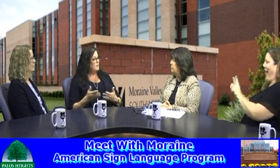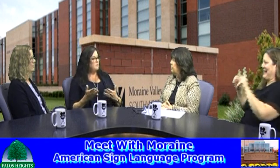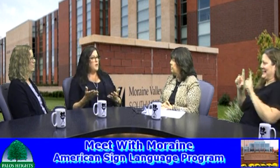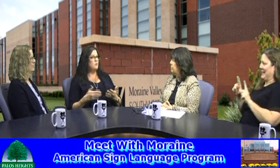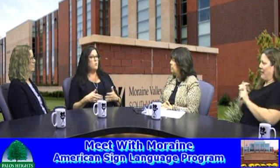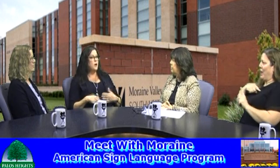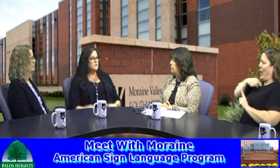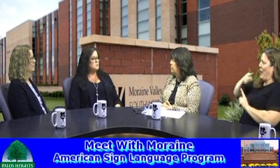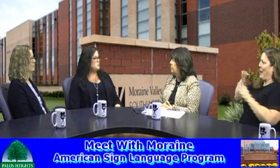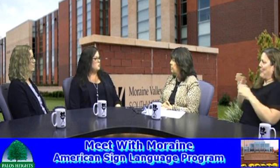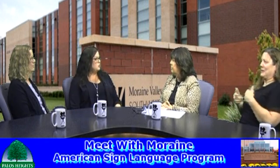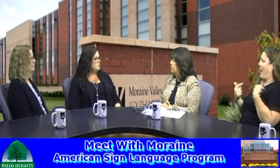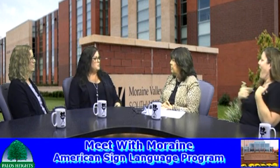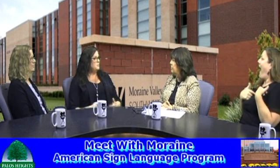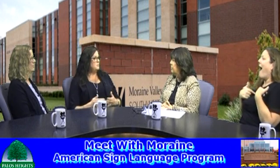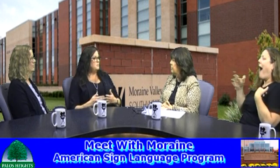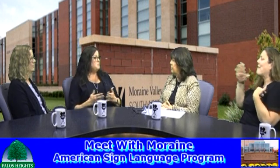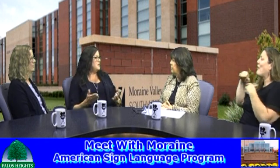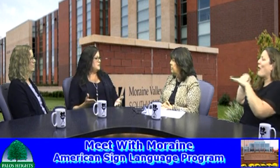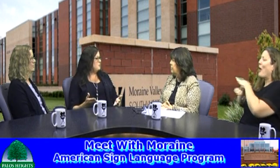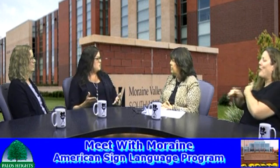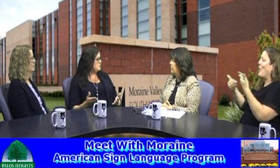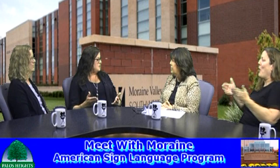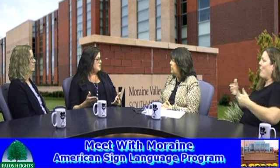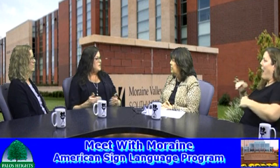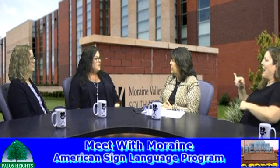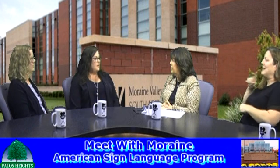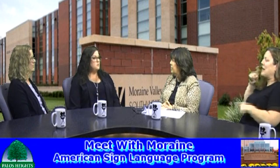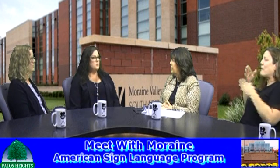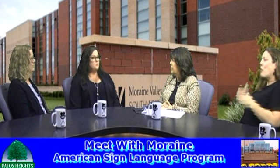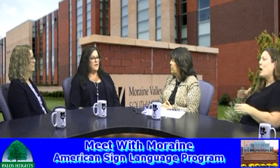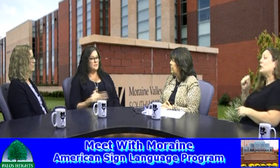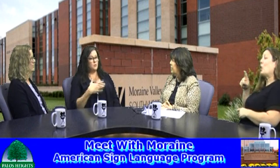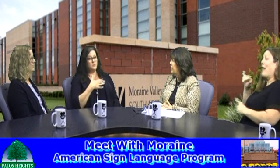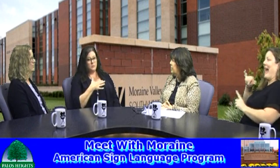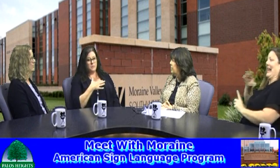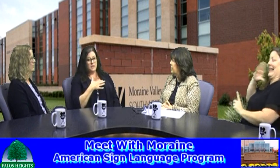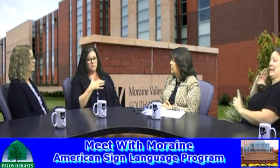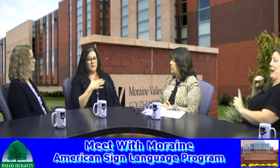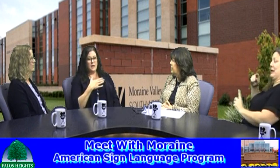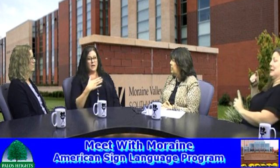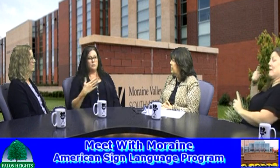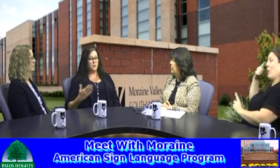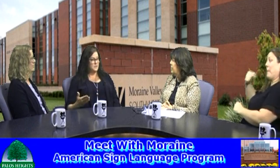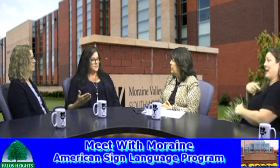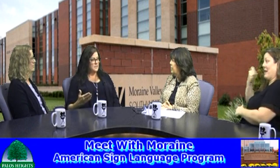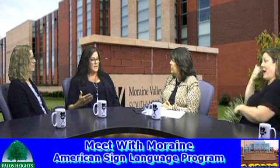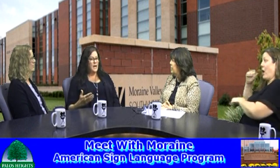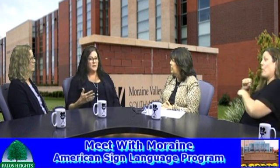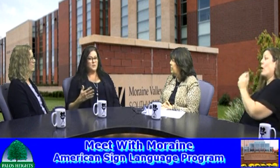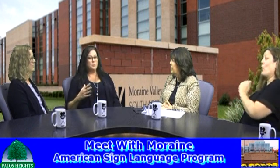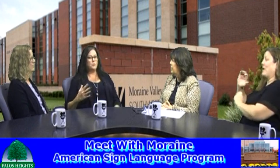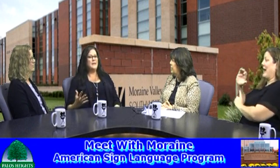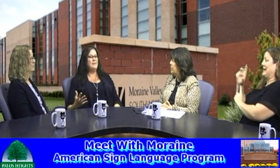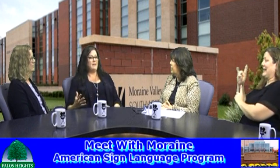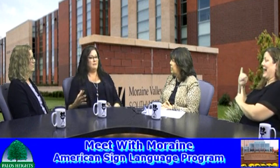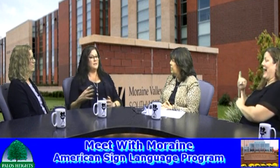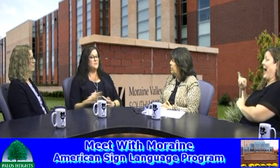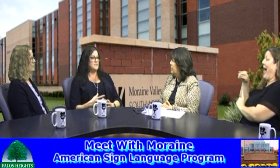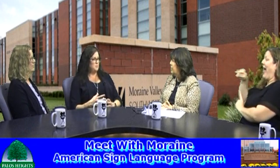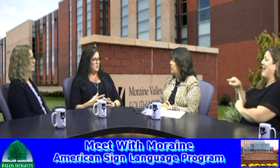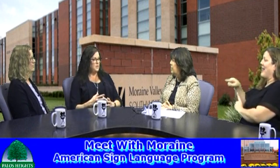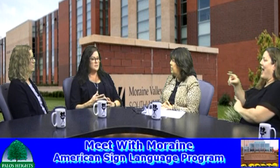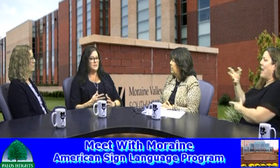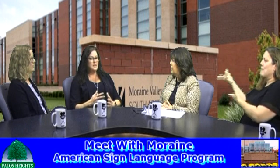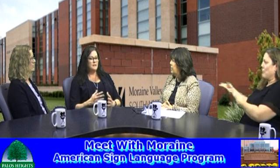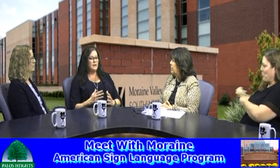person. I've never walked into a room being a deaf person. And so that's where, for me, when I work with the CDI, they're bringing that